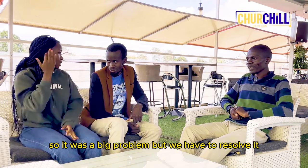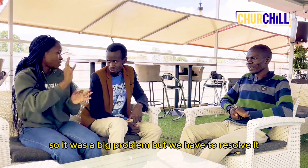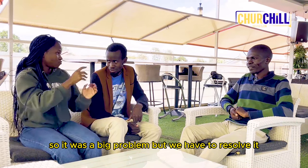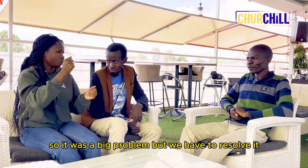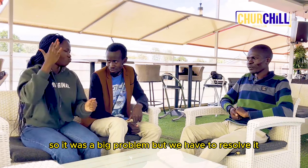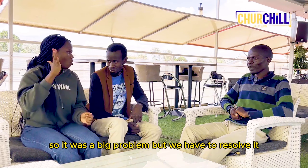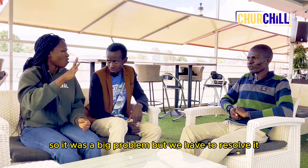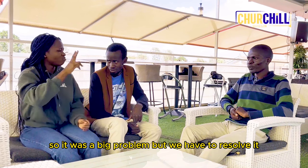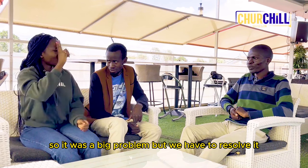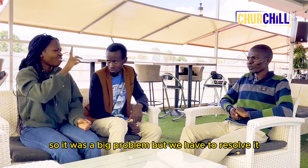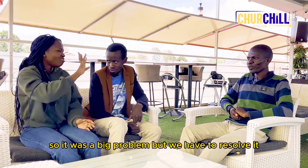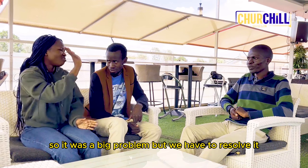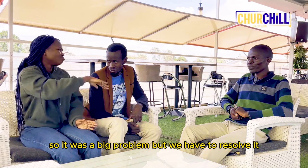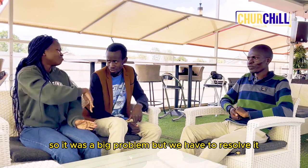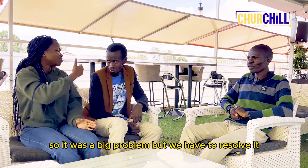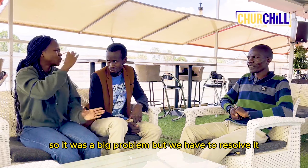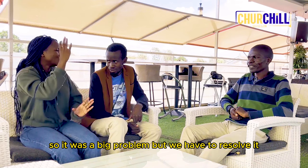but, we have to, we solved it.